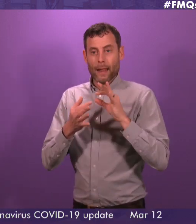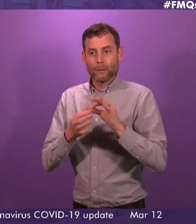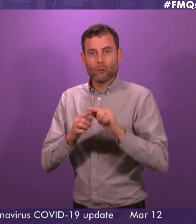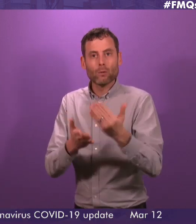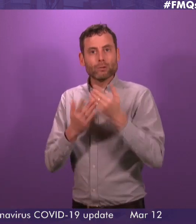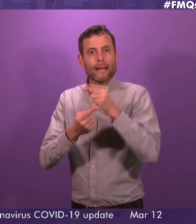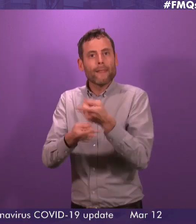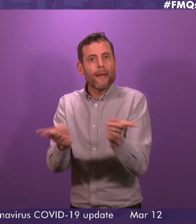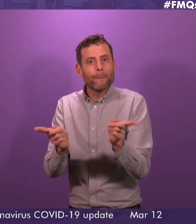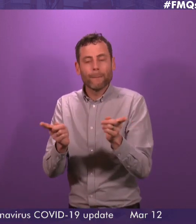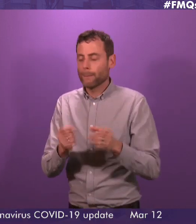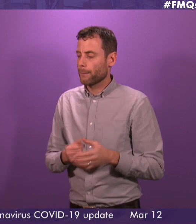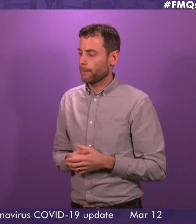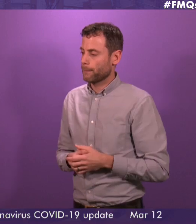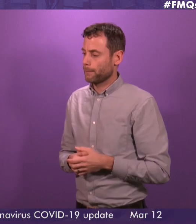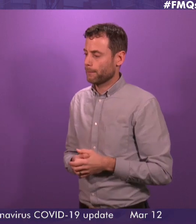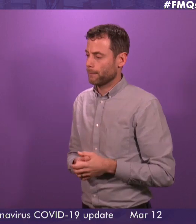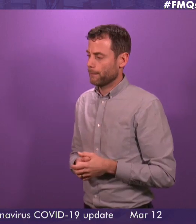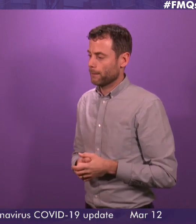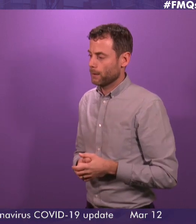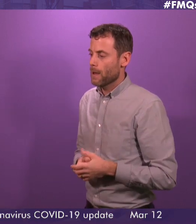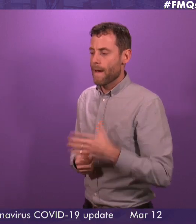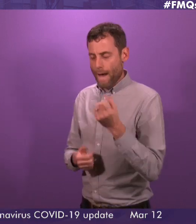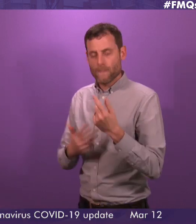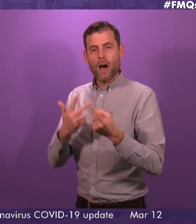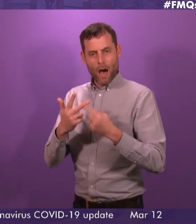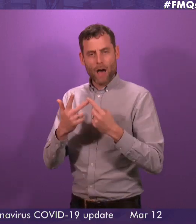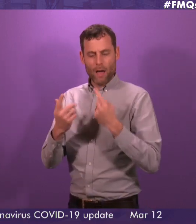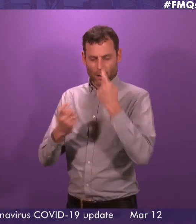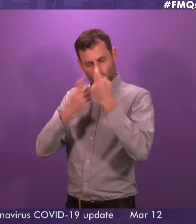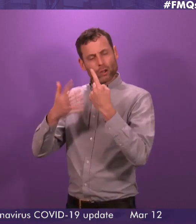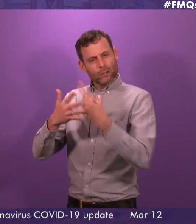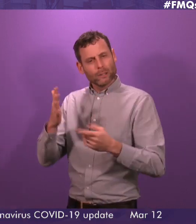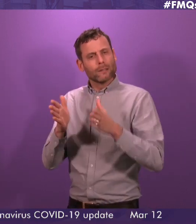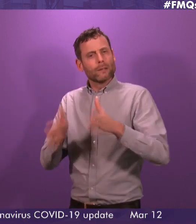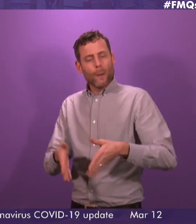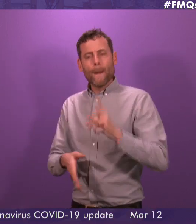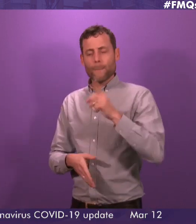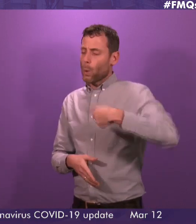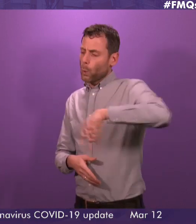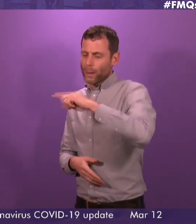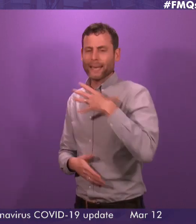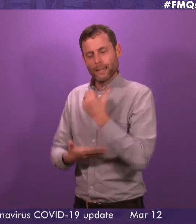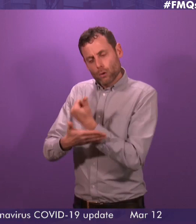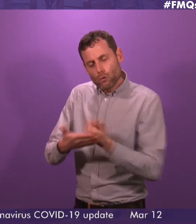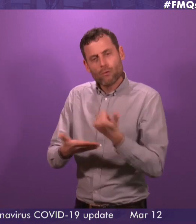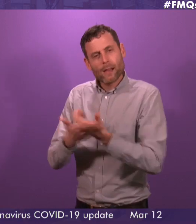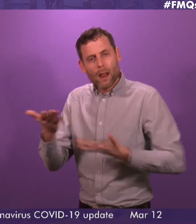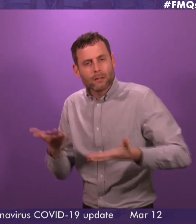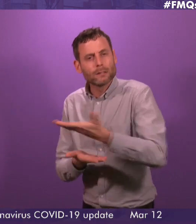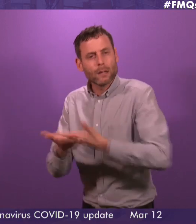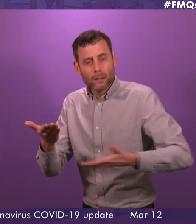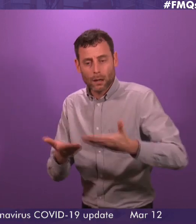are other factors to be taken account of, and that is why we need to continue those discussions and keep this